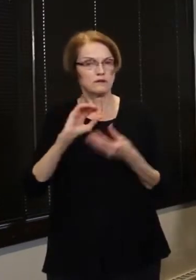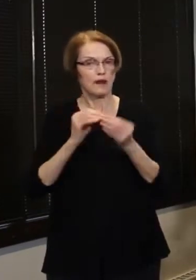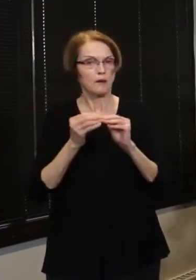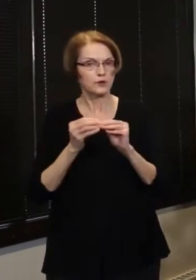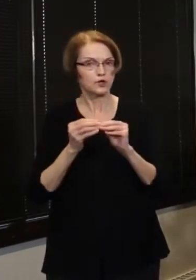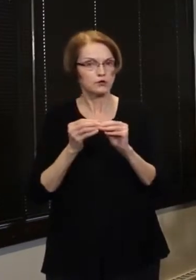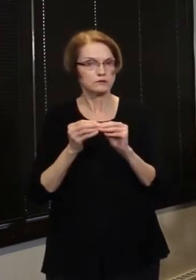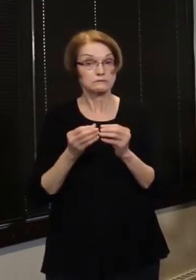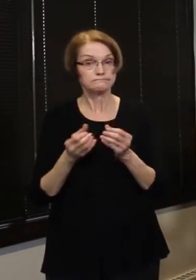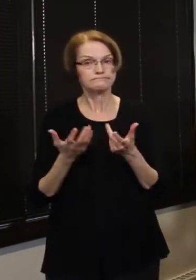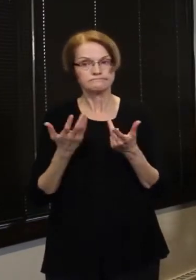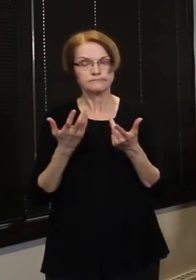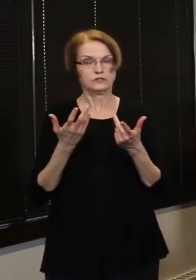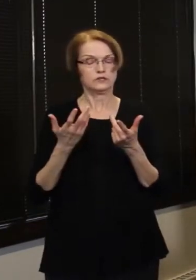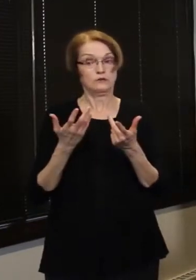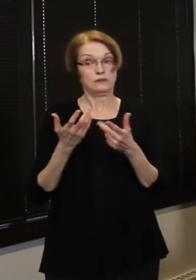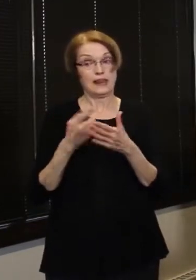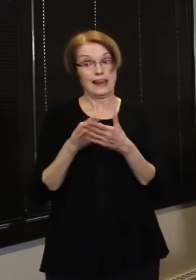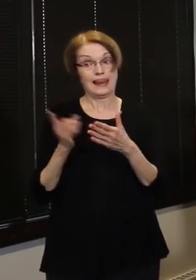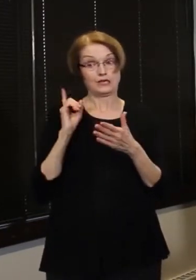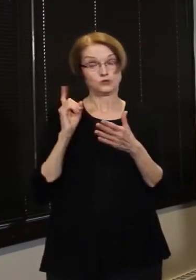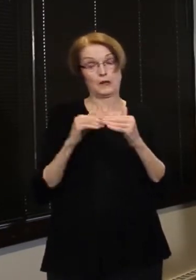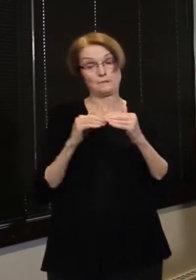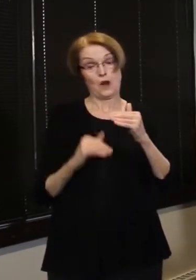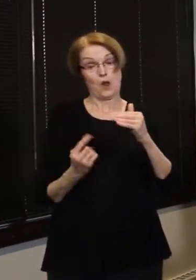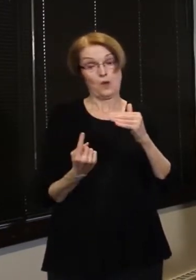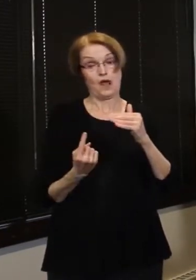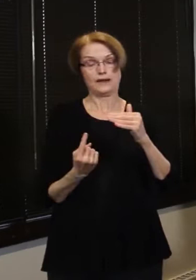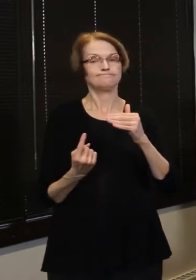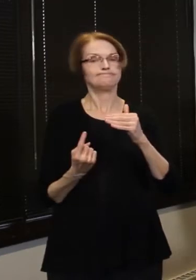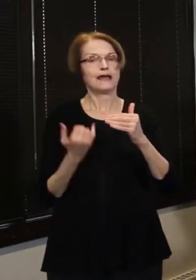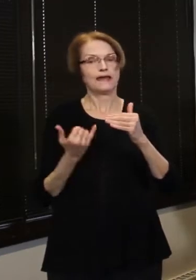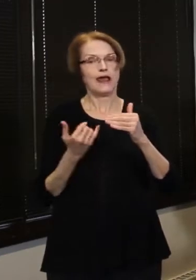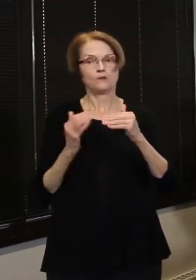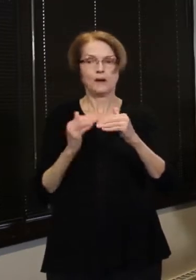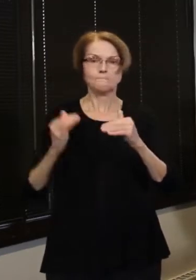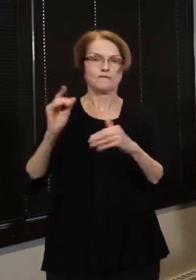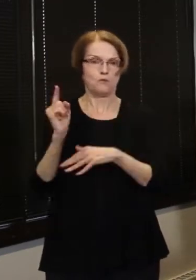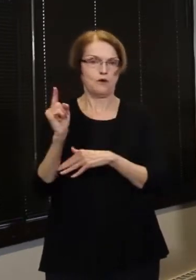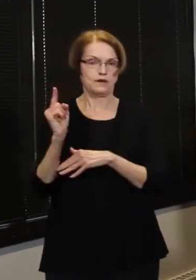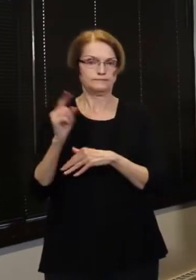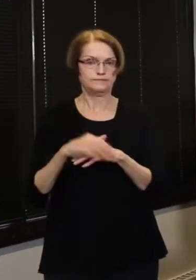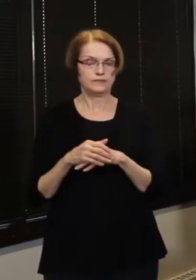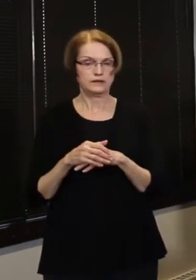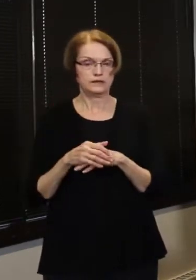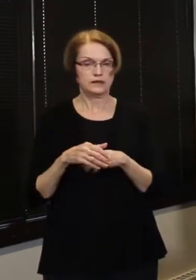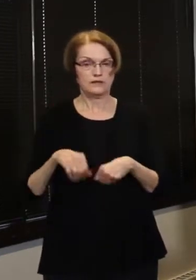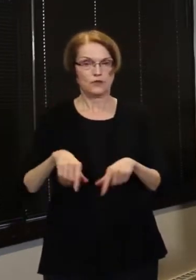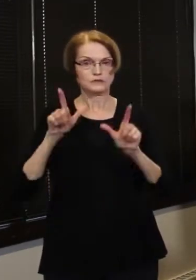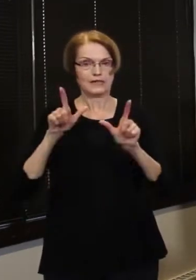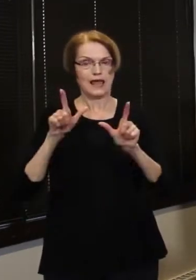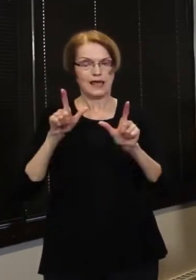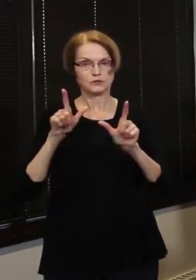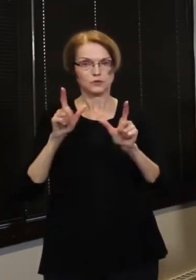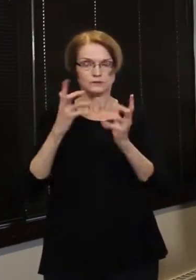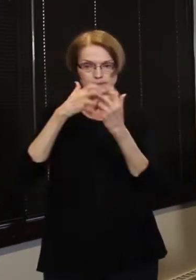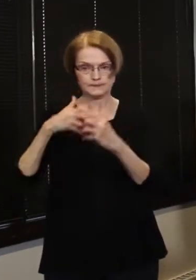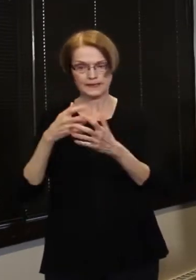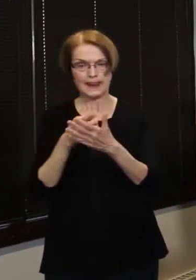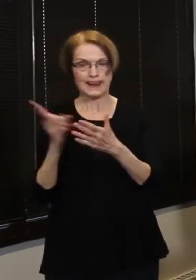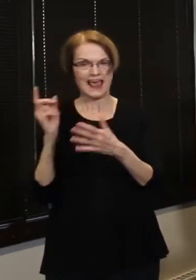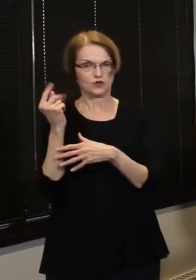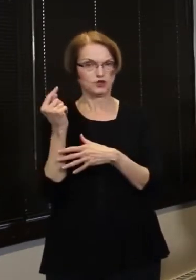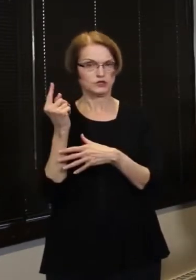1 for quite some time last week, but now it has popped back up to above 1. So these slides were made last Thursday when we do our